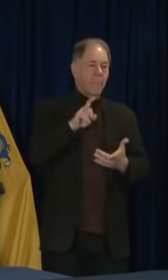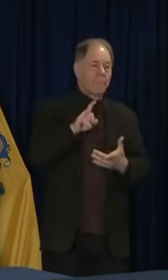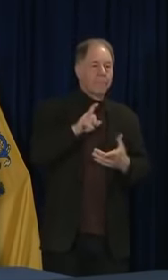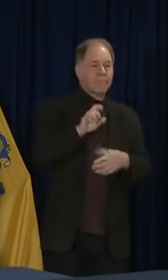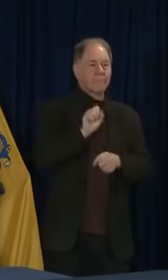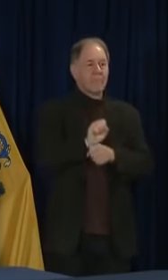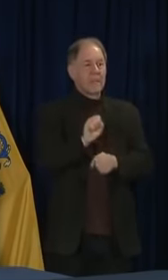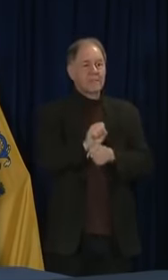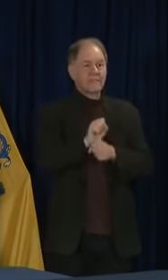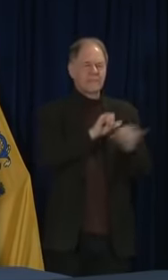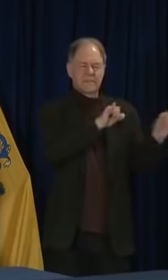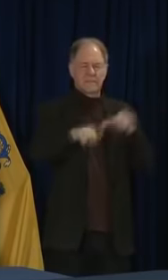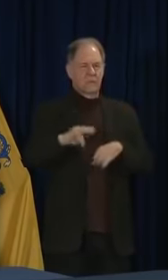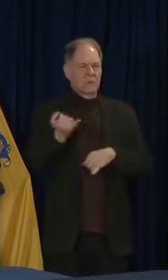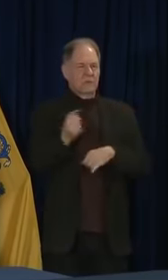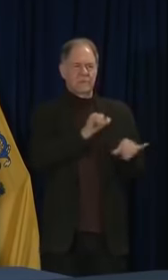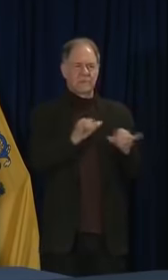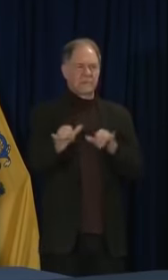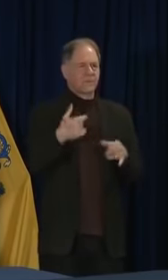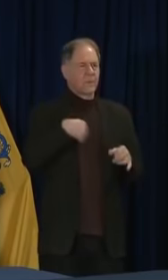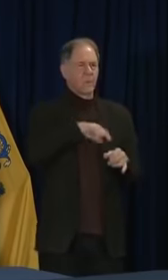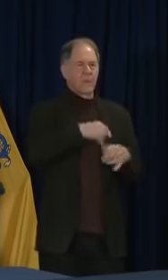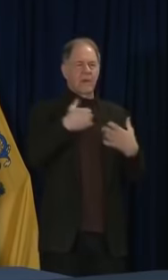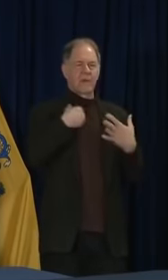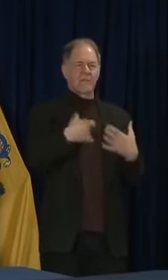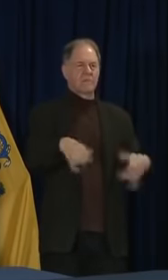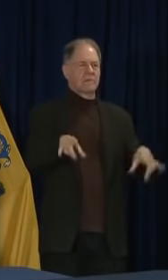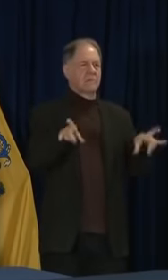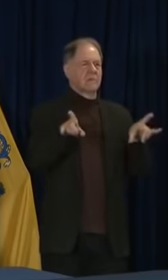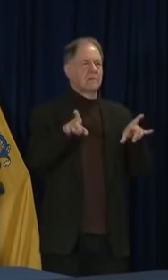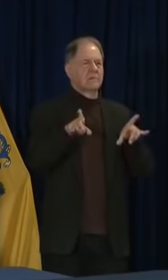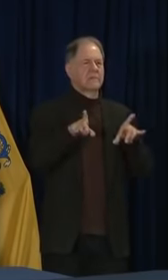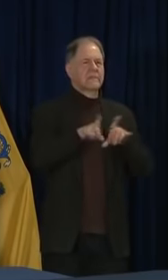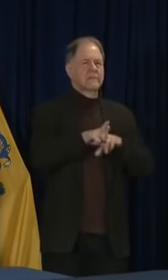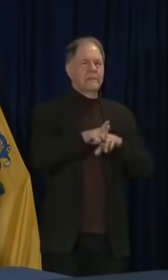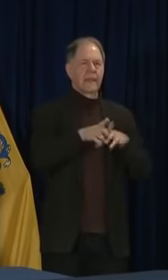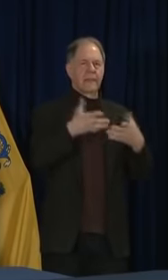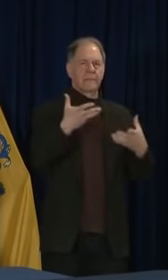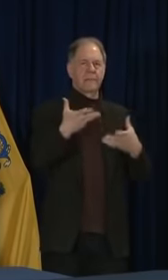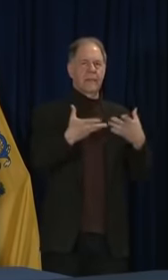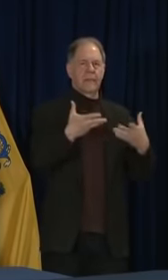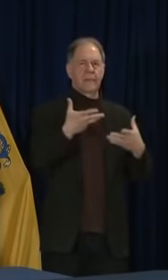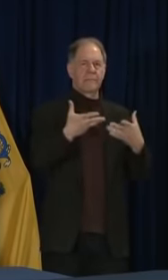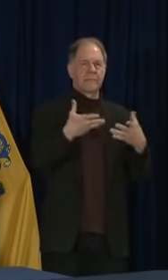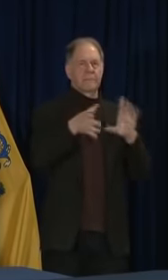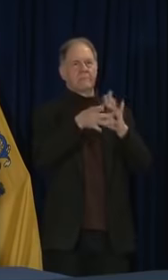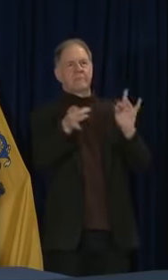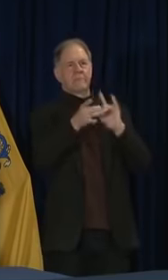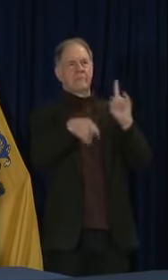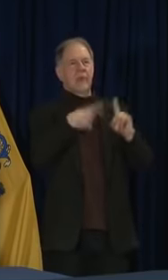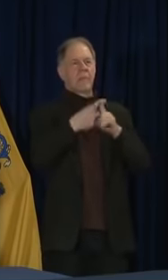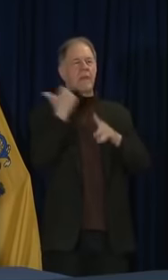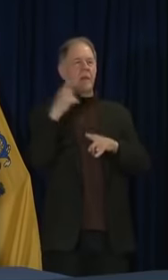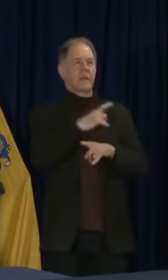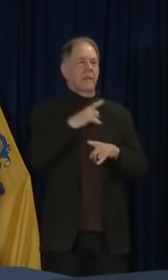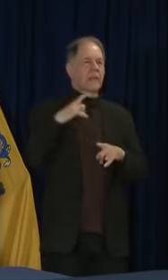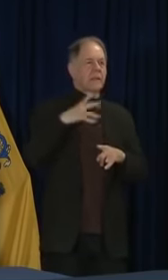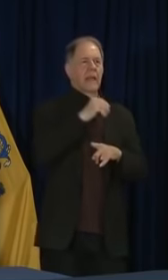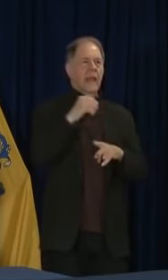Jersey. The fact of the matter is we have the same posture as I would always give you about legislature and pieces